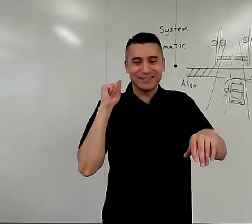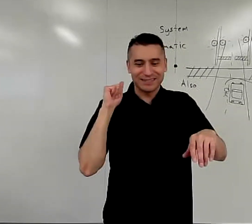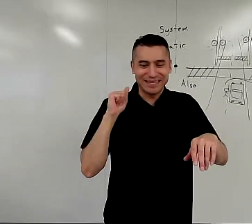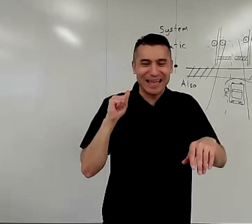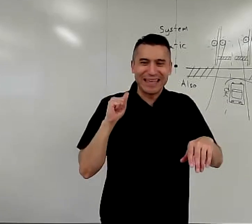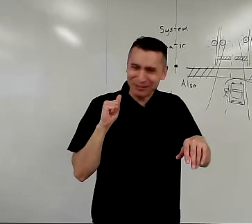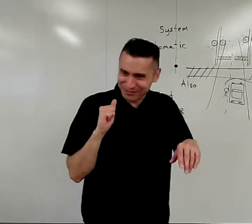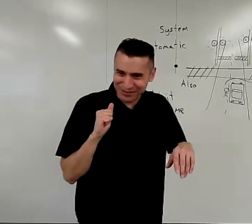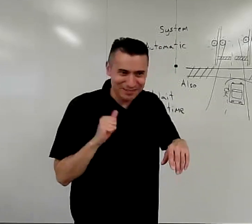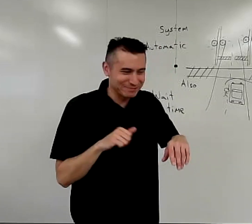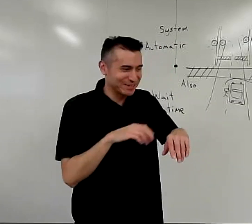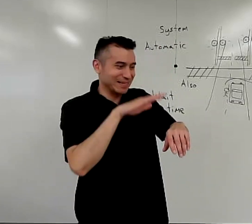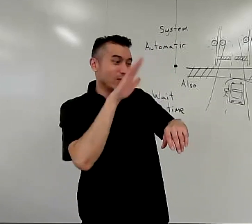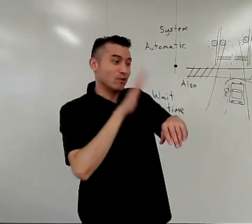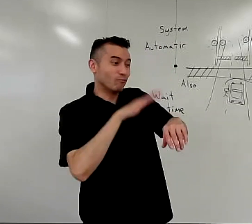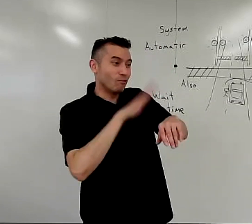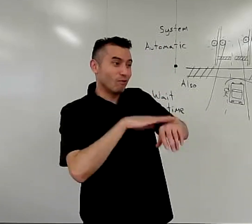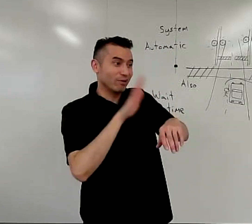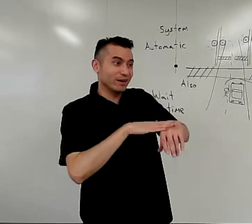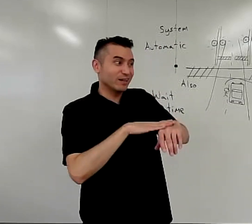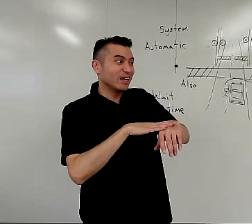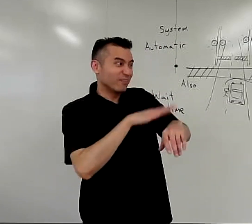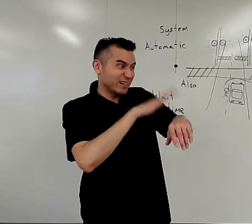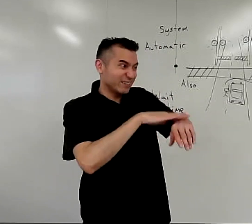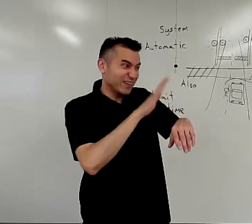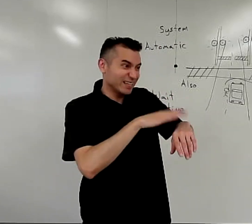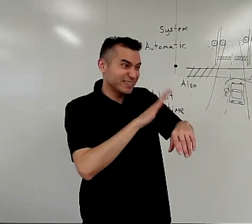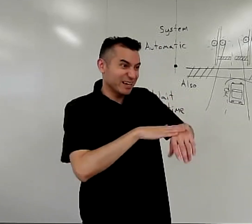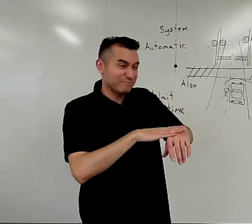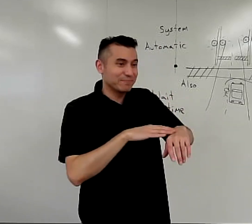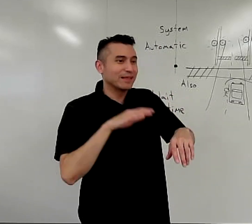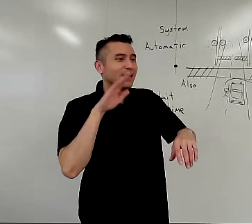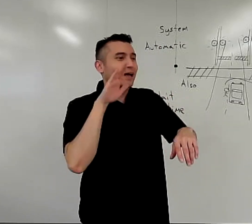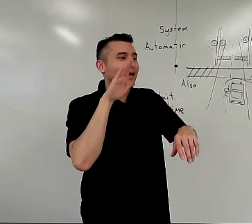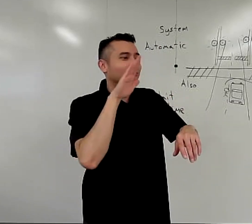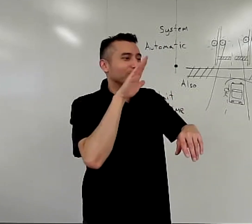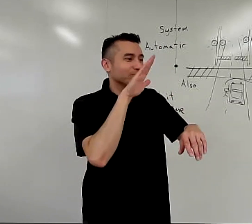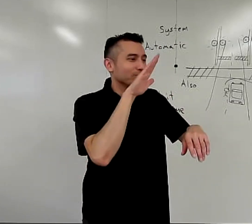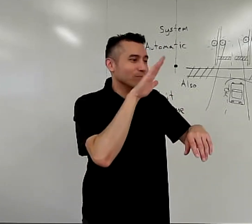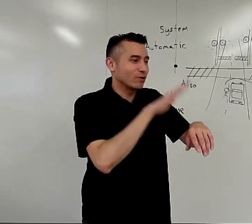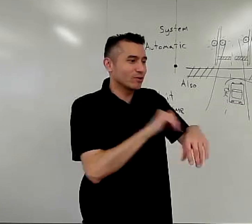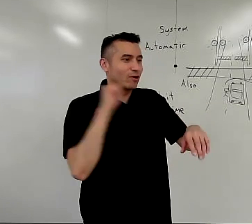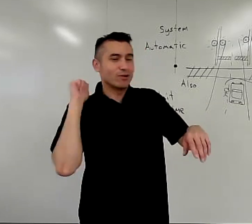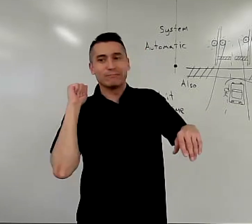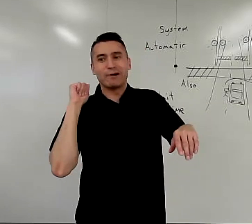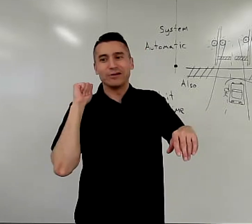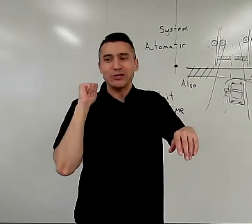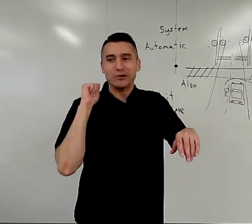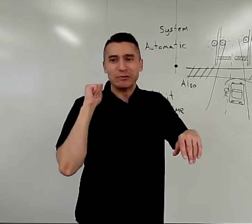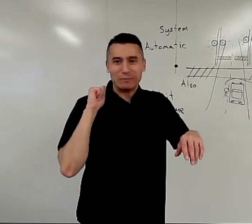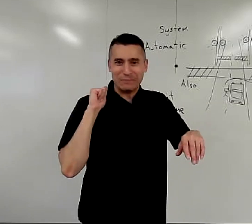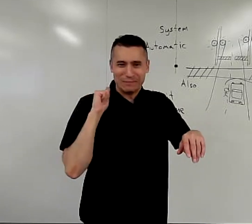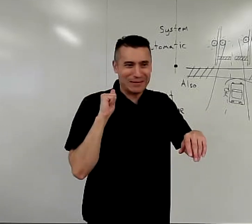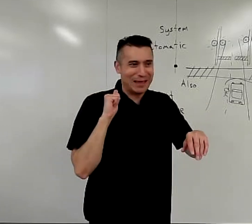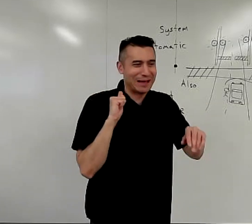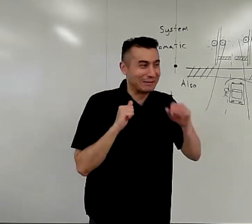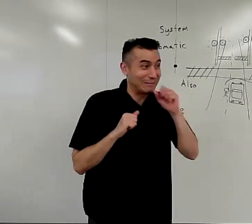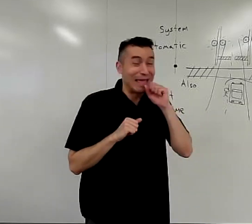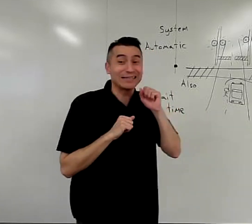summoned. Yeah, it looks very similar, doesn't it? Warn, I want to give you a heads up. I want to call upon you. Yeah.